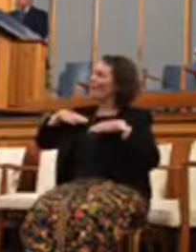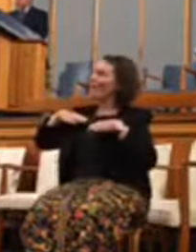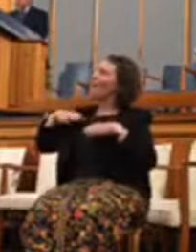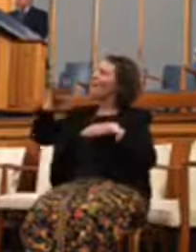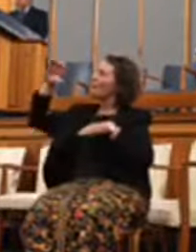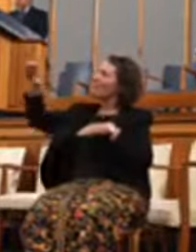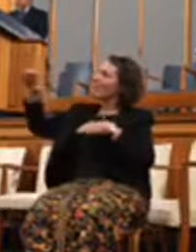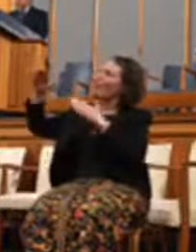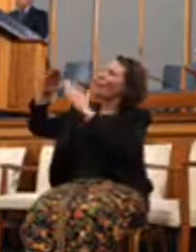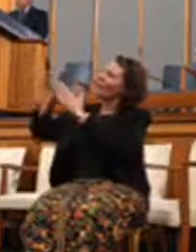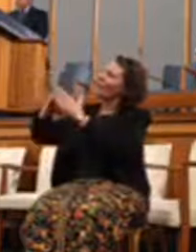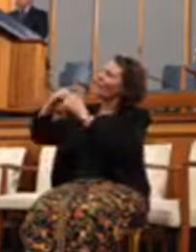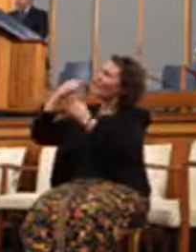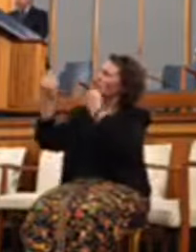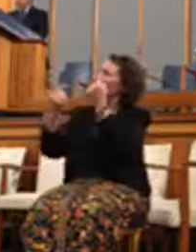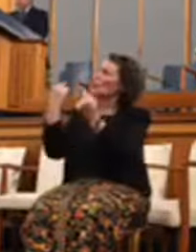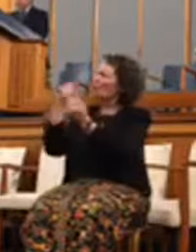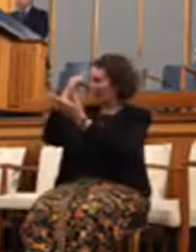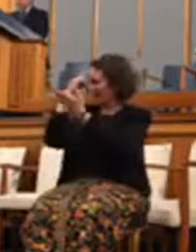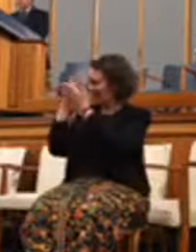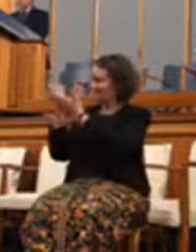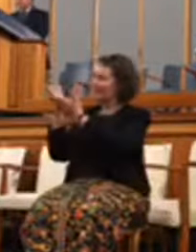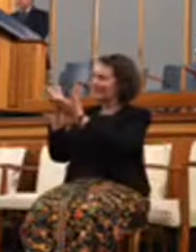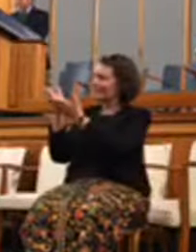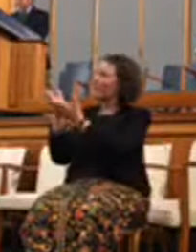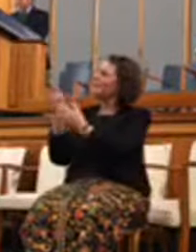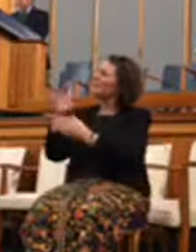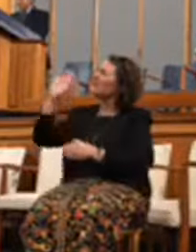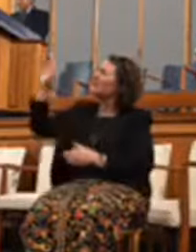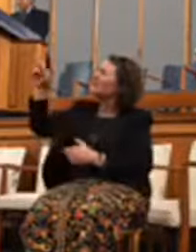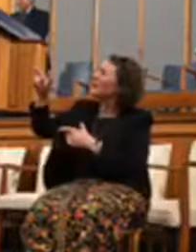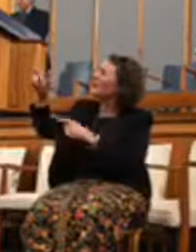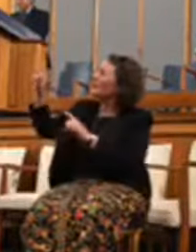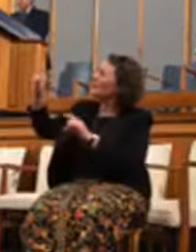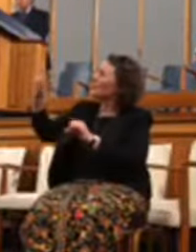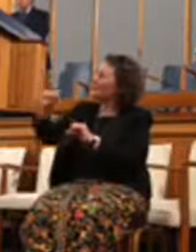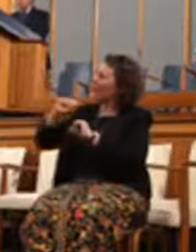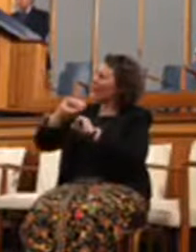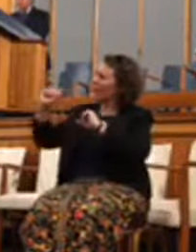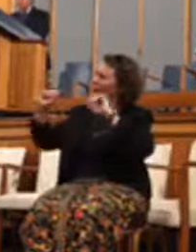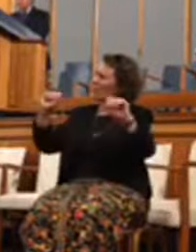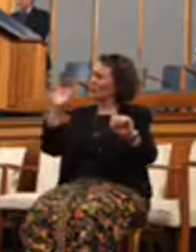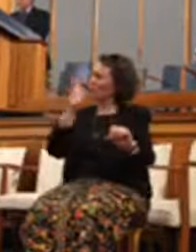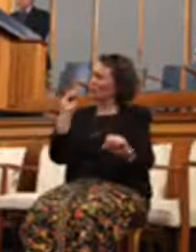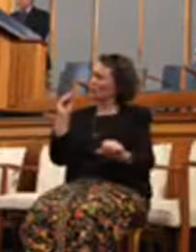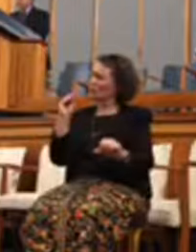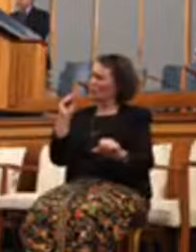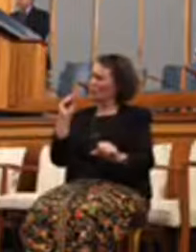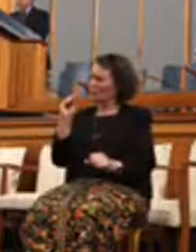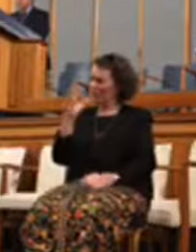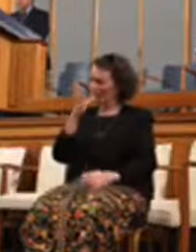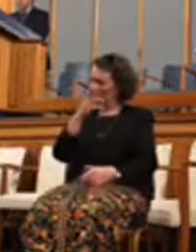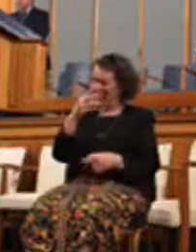Our souls are dormant. They are in great lack. They are in great want. They are